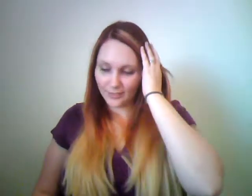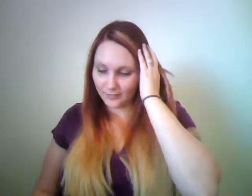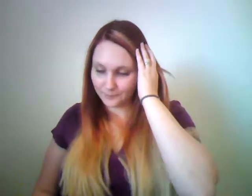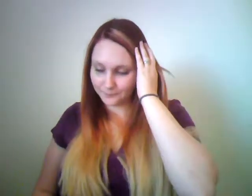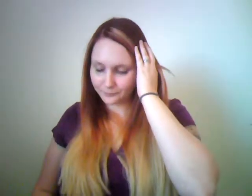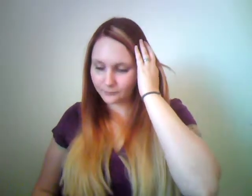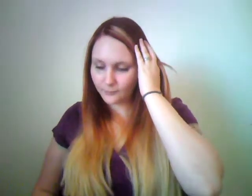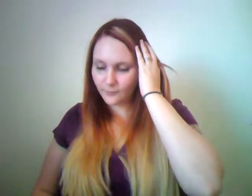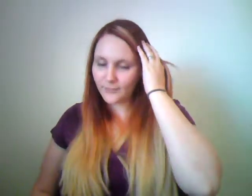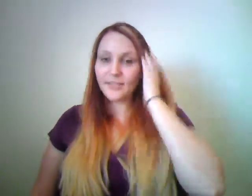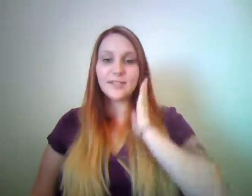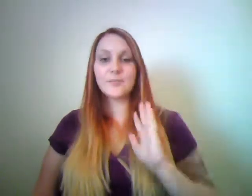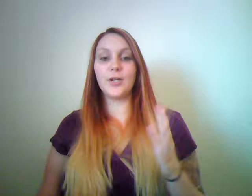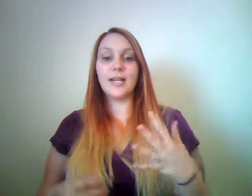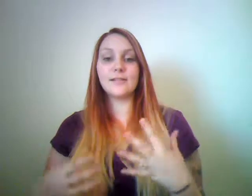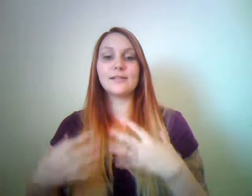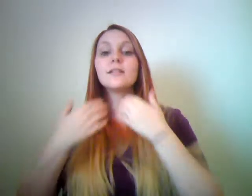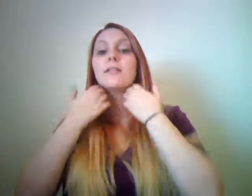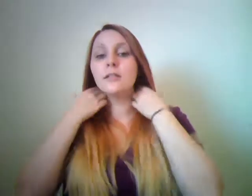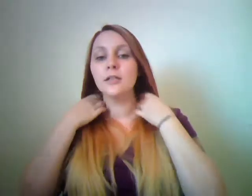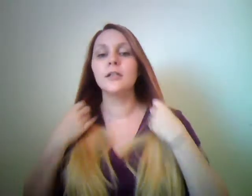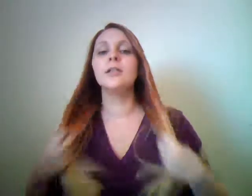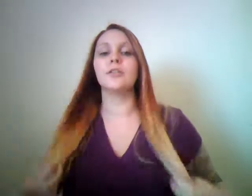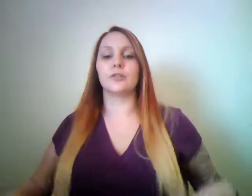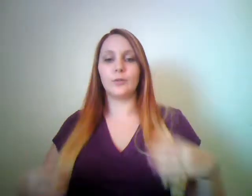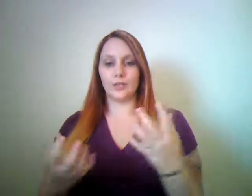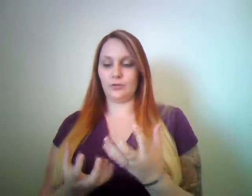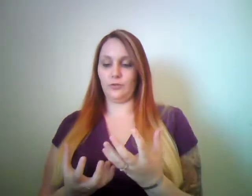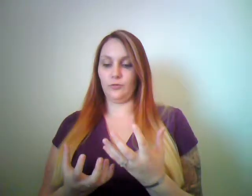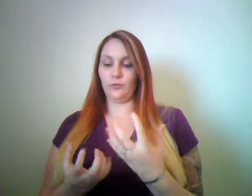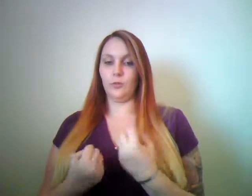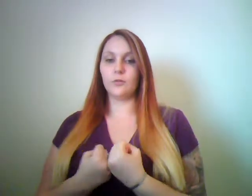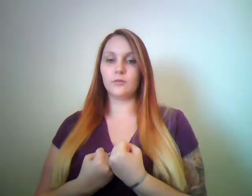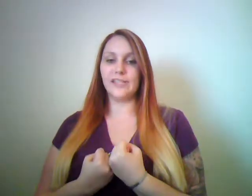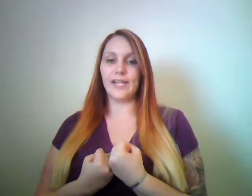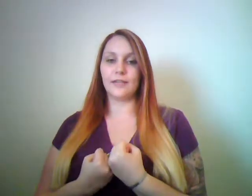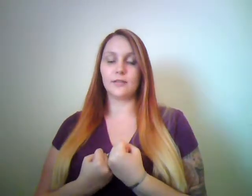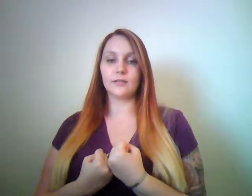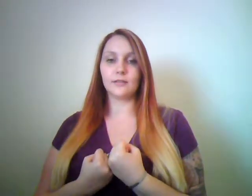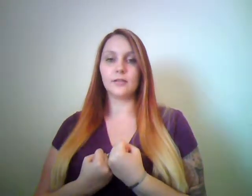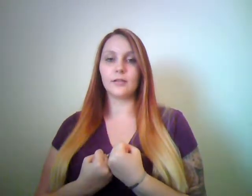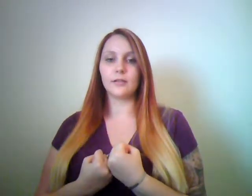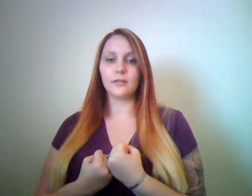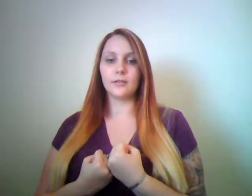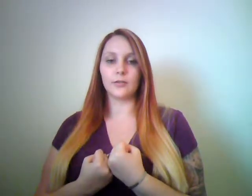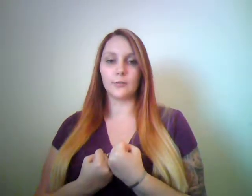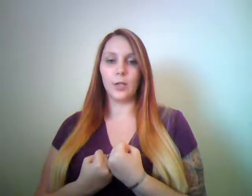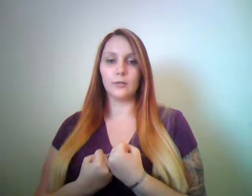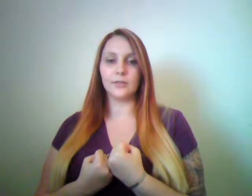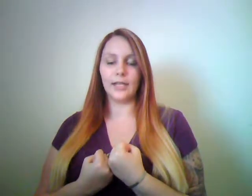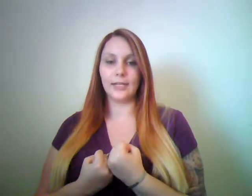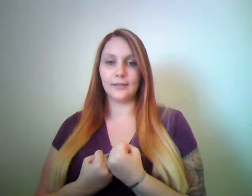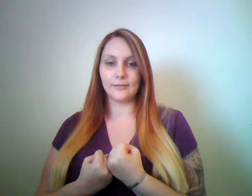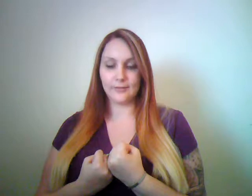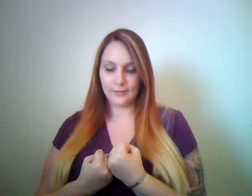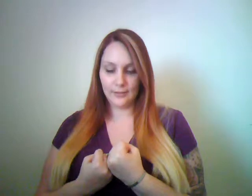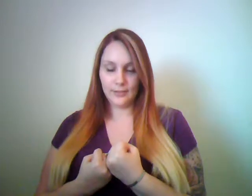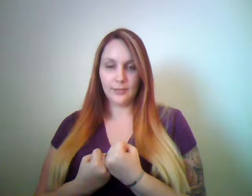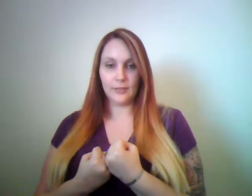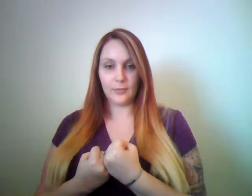can't. Express, you're going to take your balled hands and put them